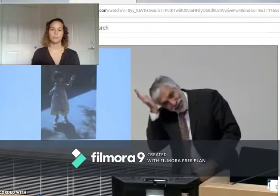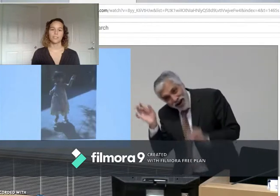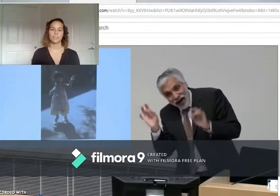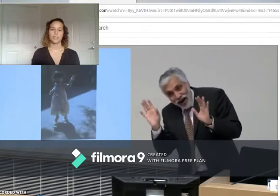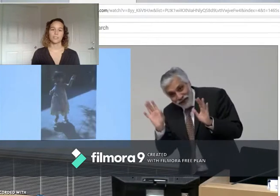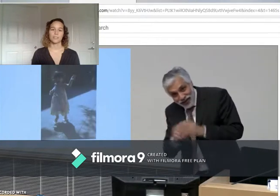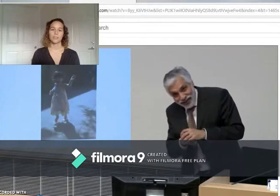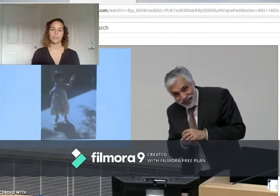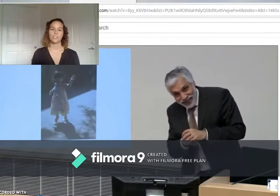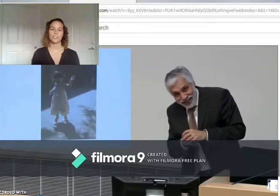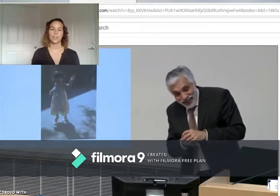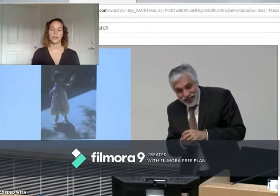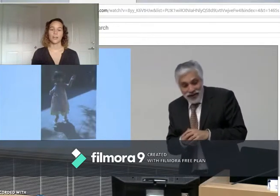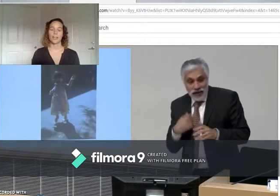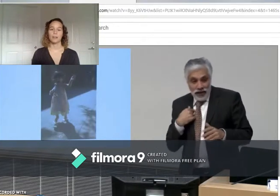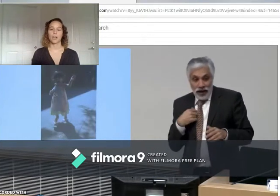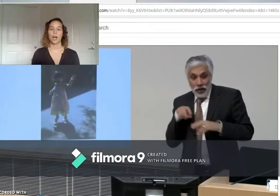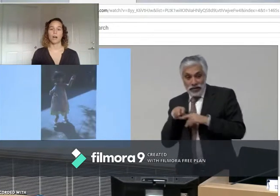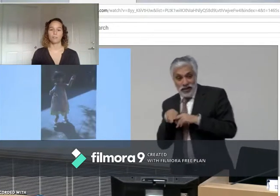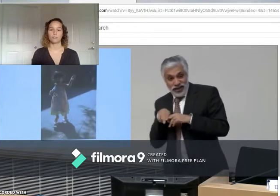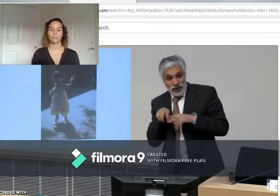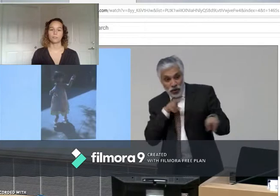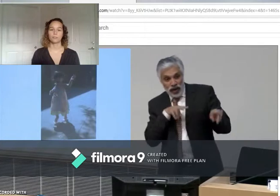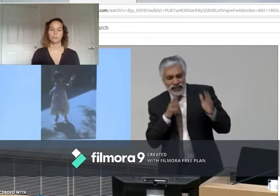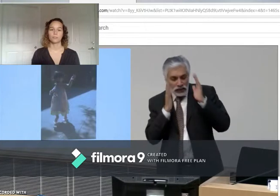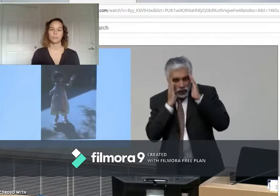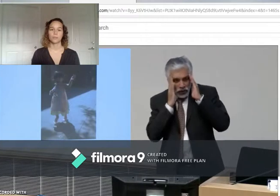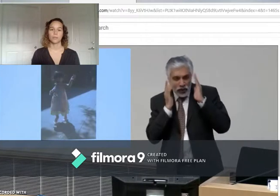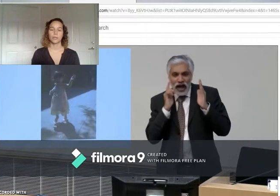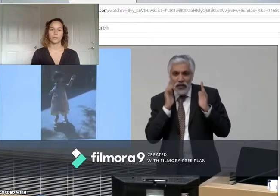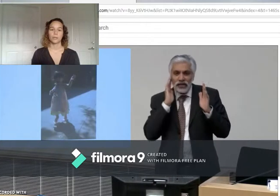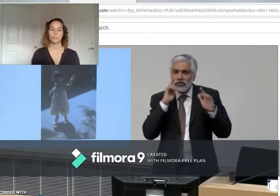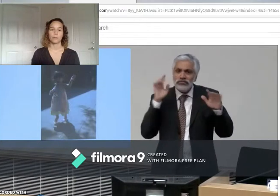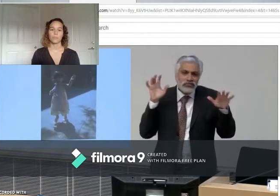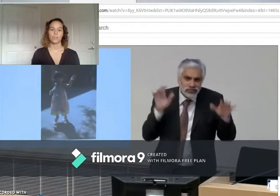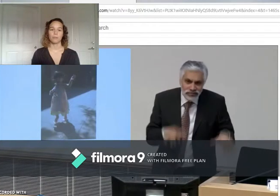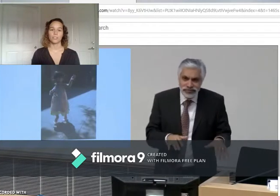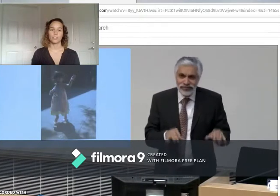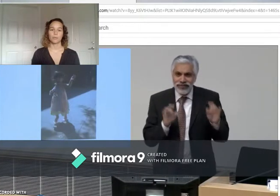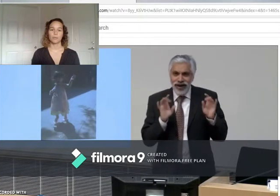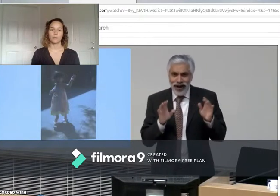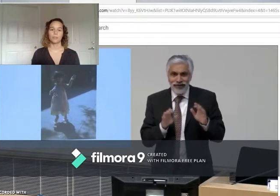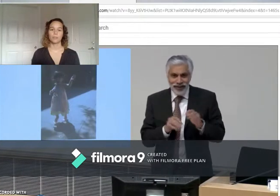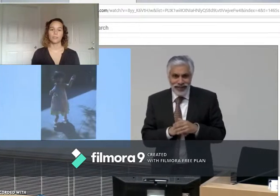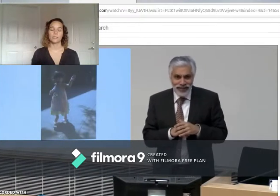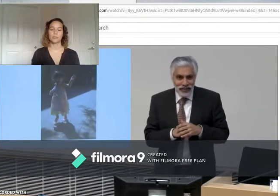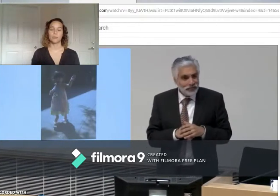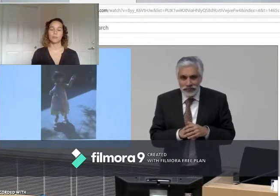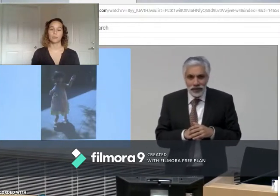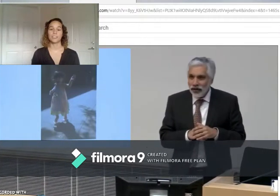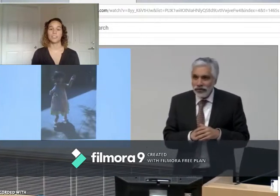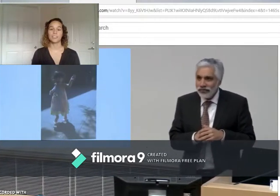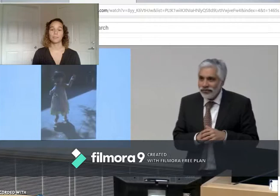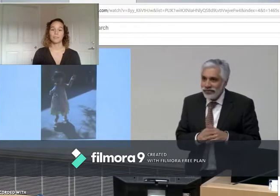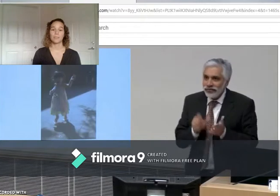She jumped down the stairs and she hit her head. It was awful. I was sitting watching